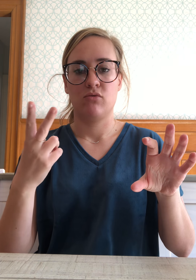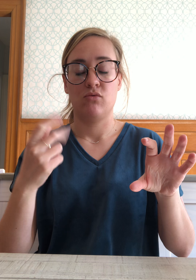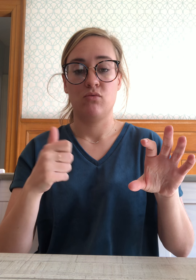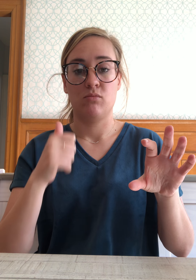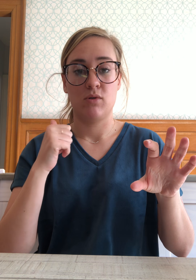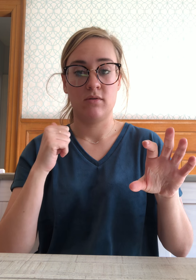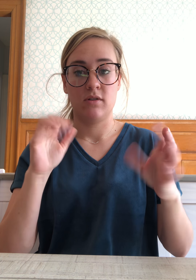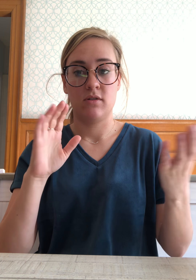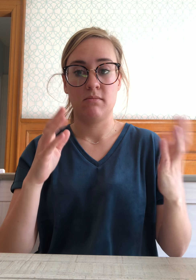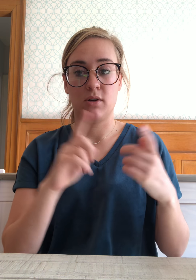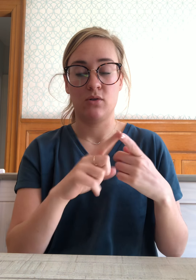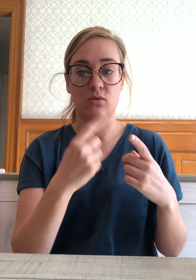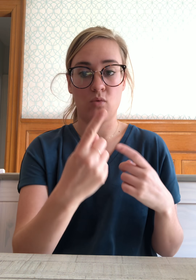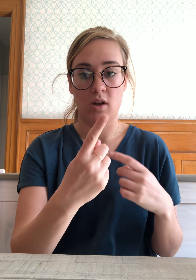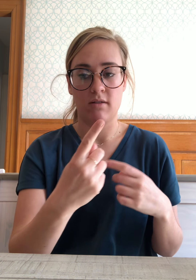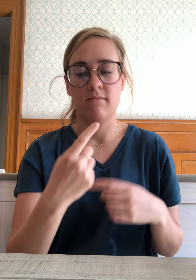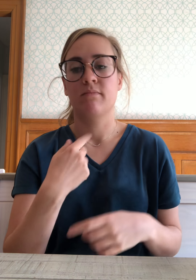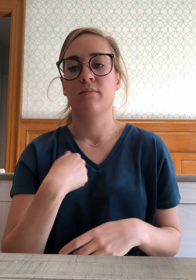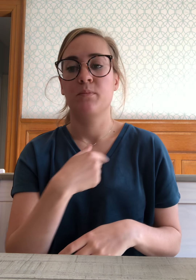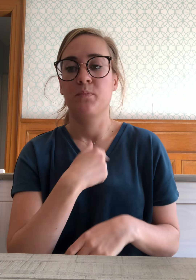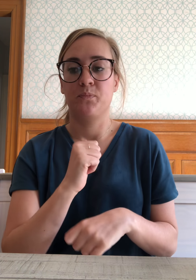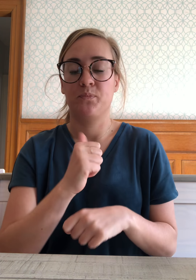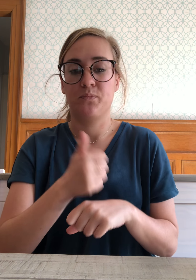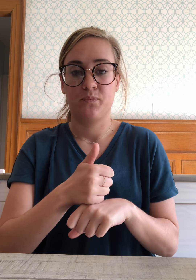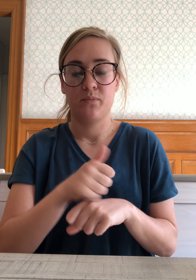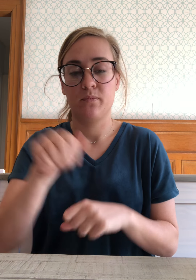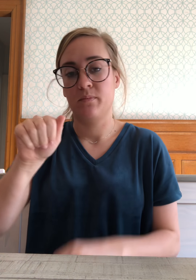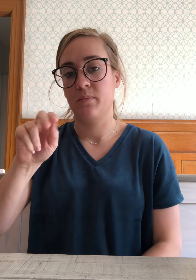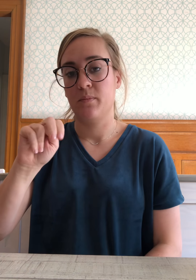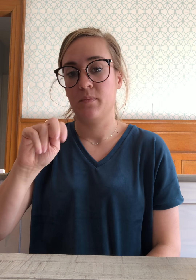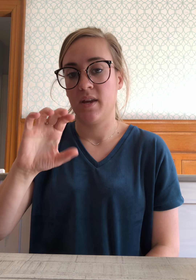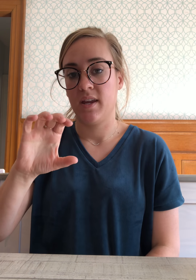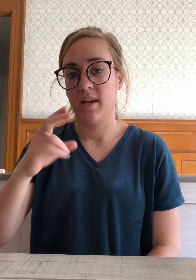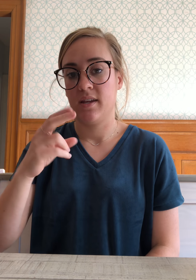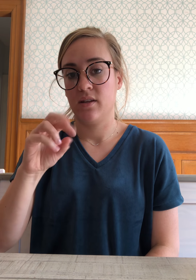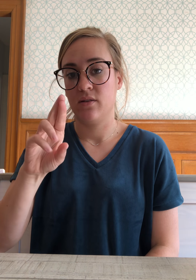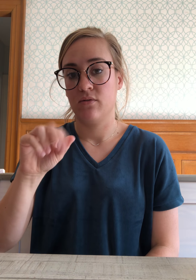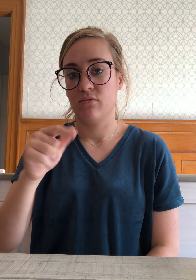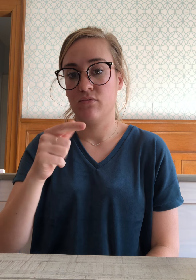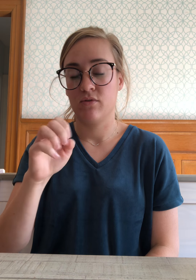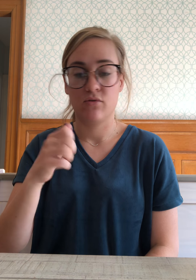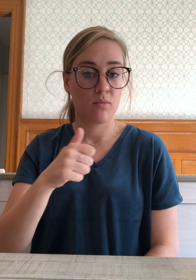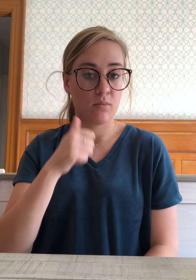1. So we're setting up anchorage so the posterior segment is only allowed to move